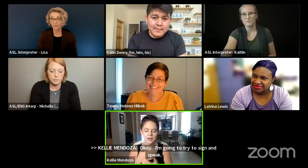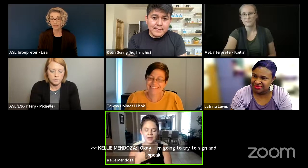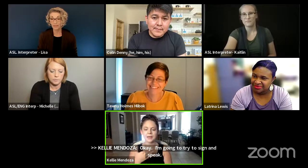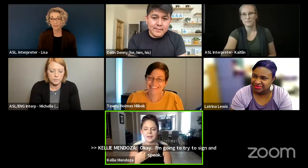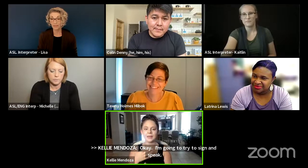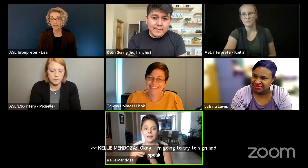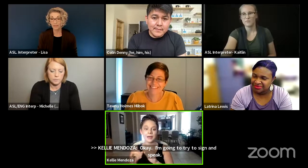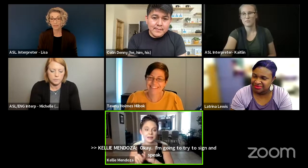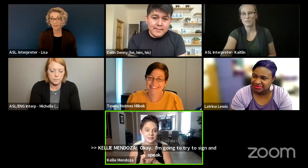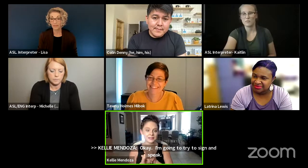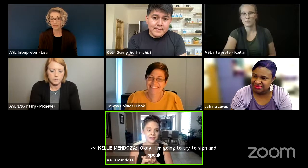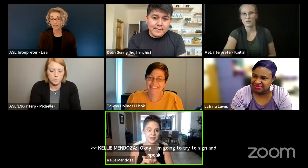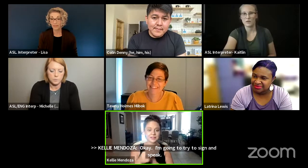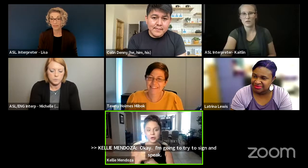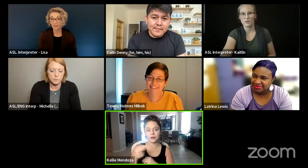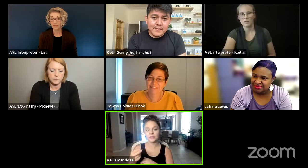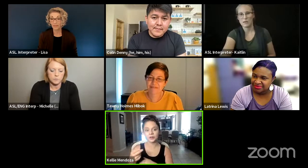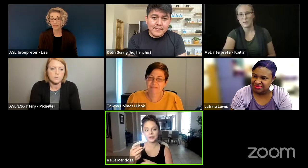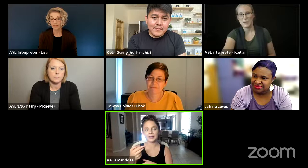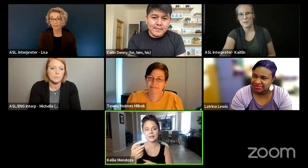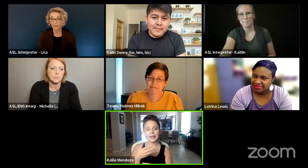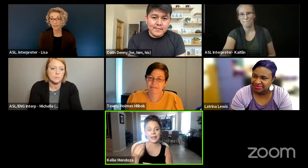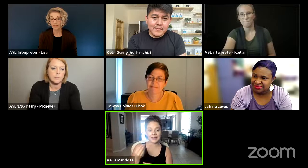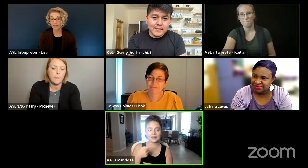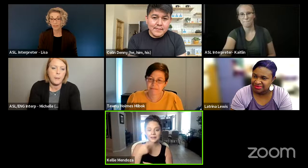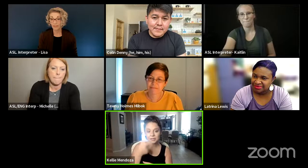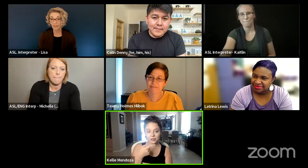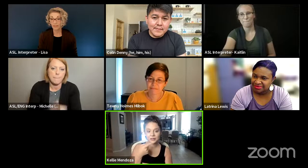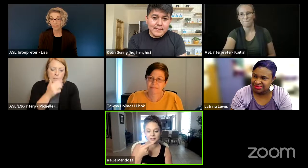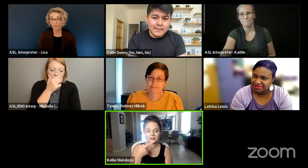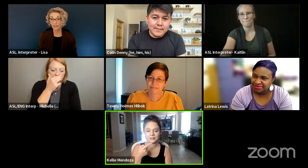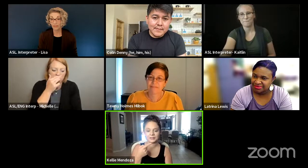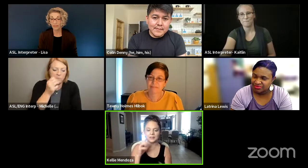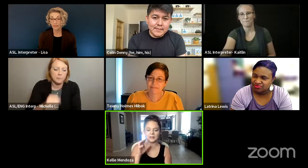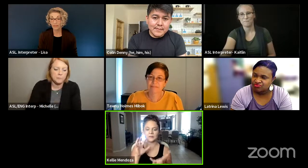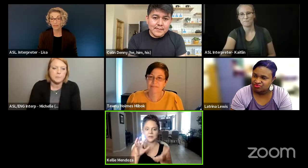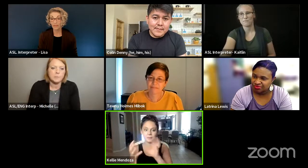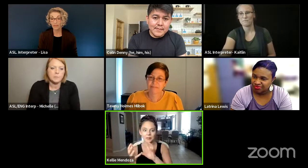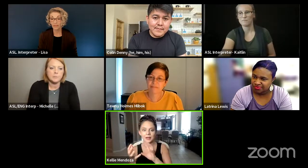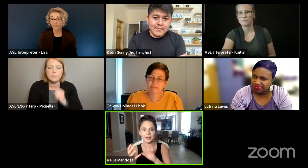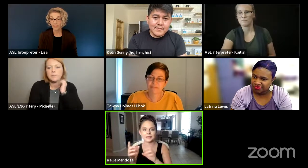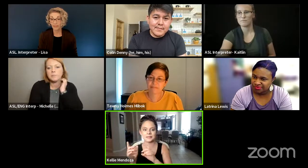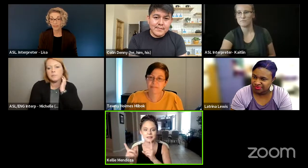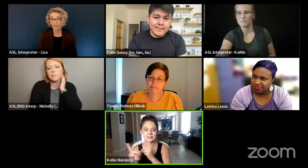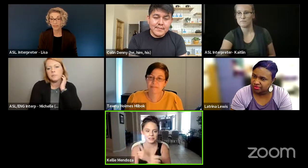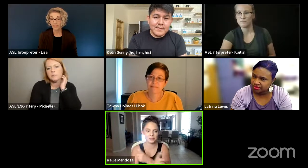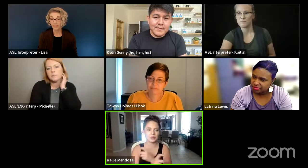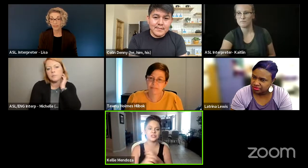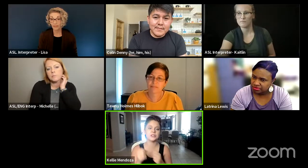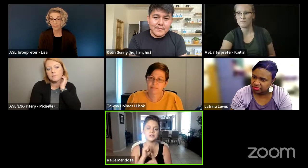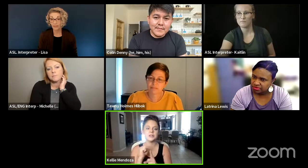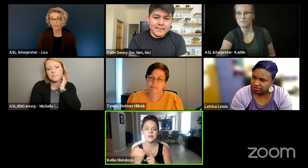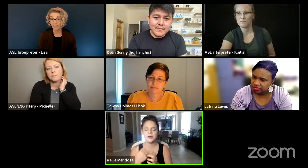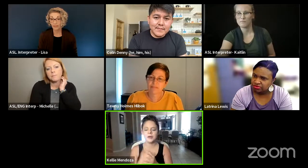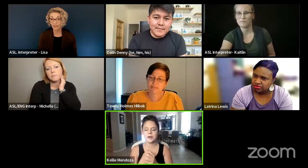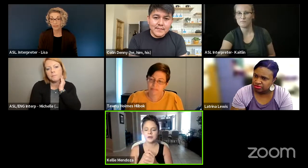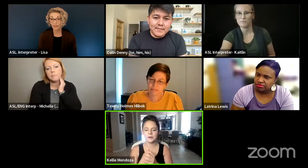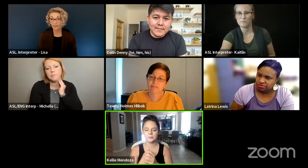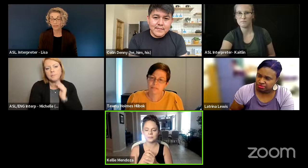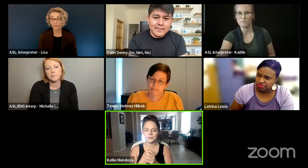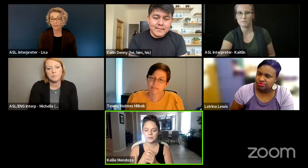And I identify as hard of hearing and hearing. It's kind of a complex situation.